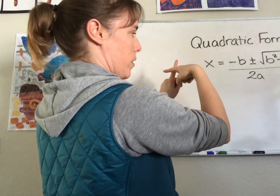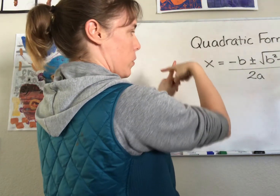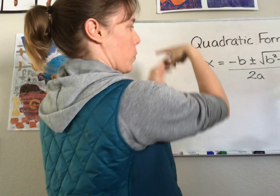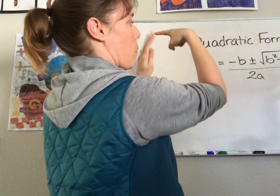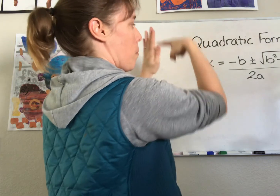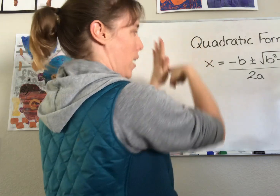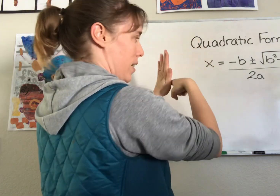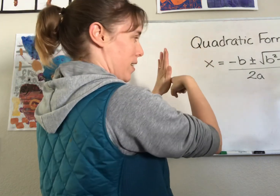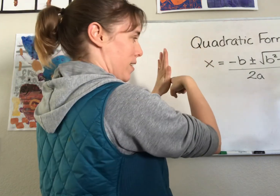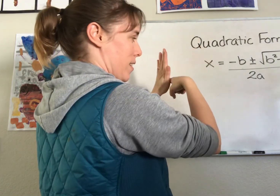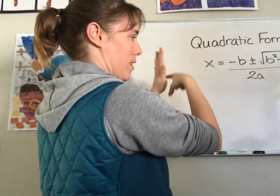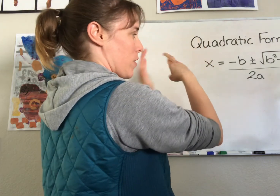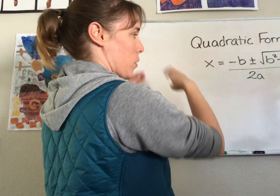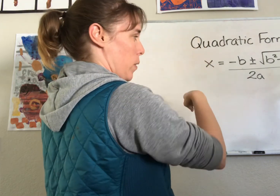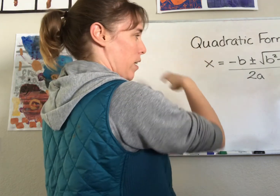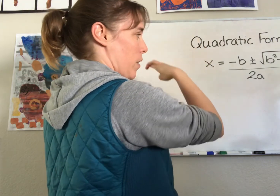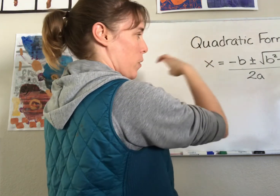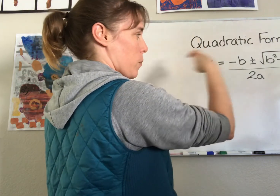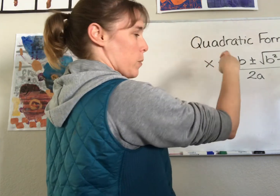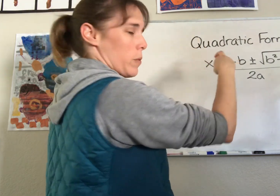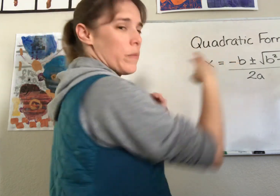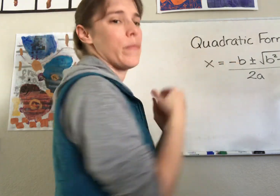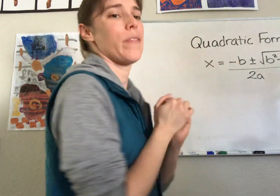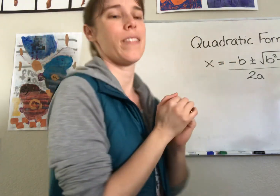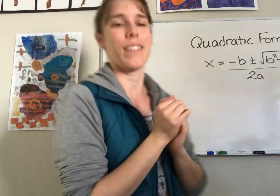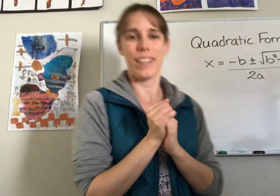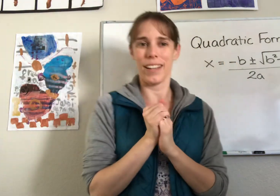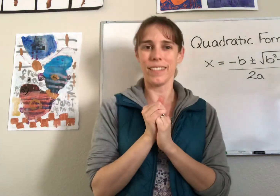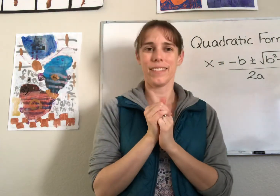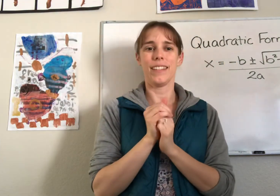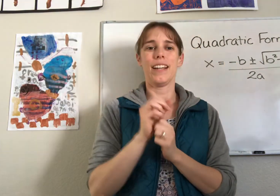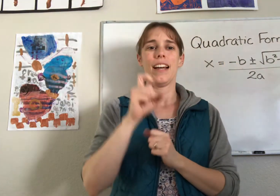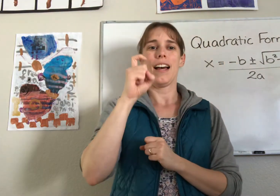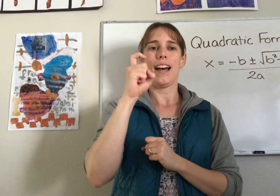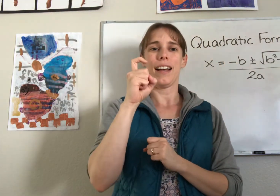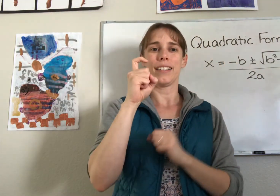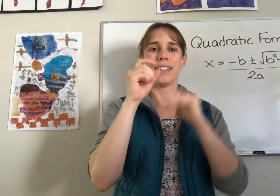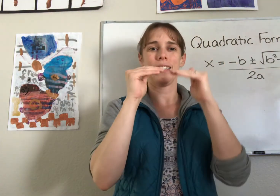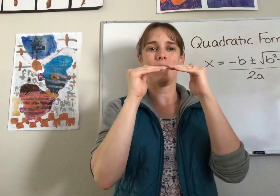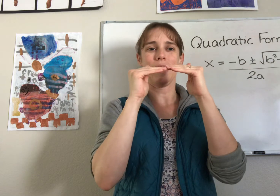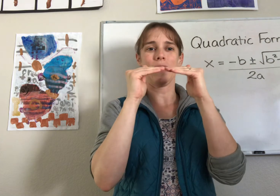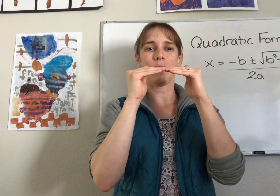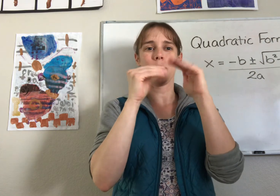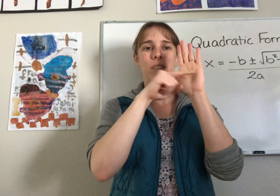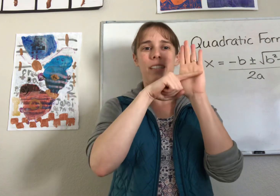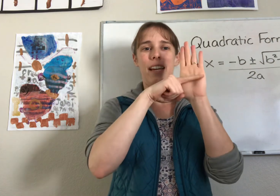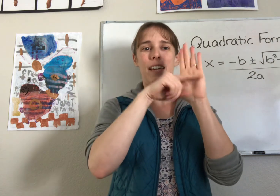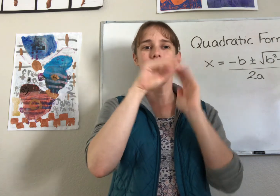plus or minus the square root. Okay? X equals negative